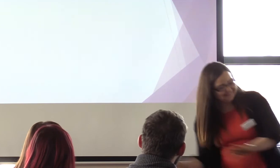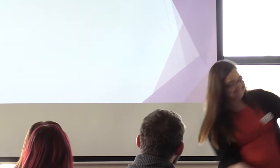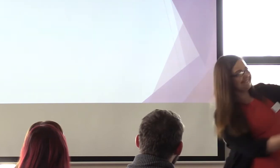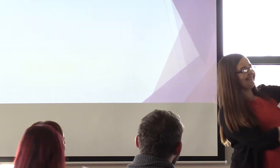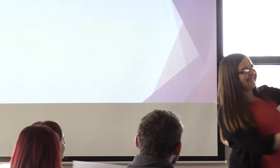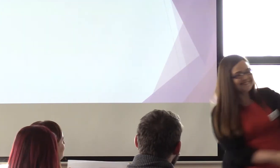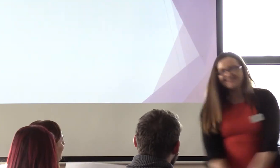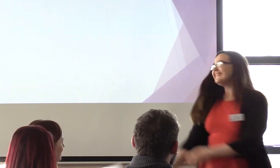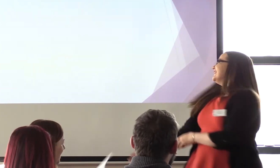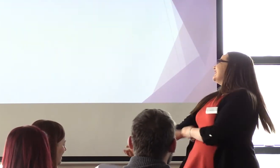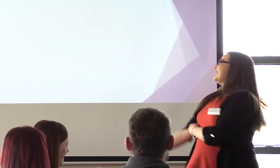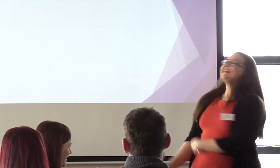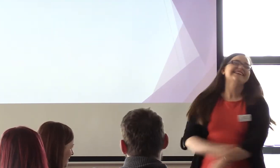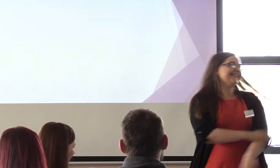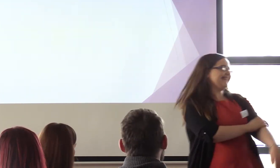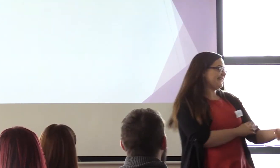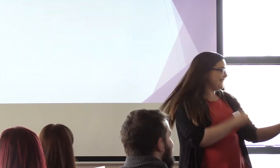Now the boring part is out of the way.